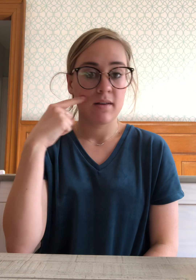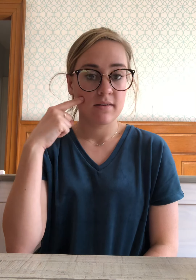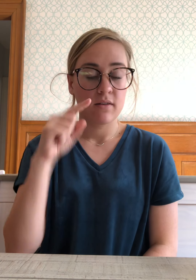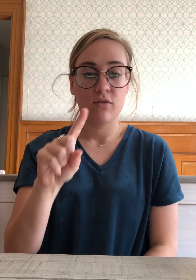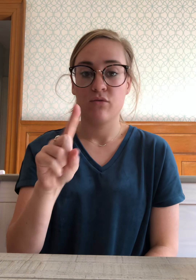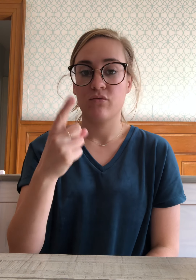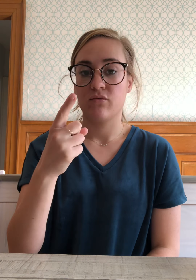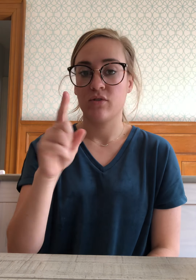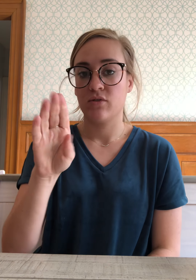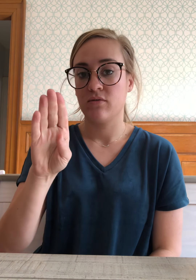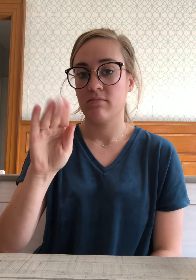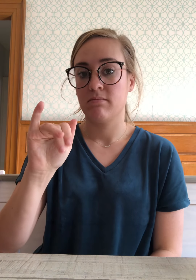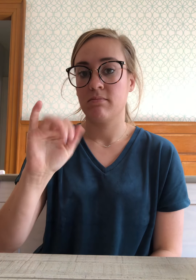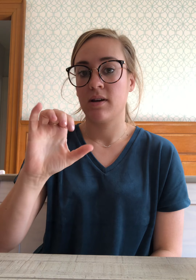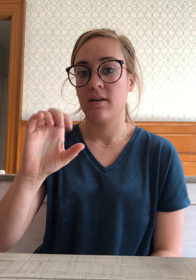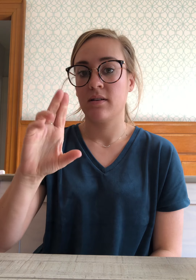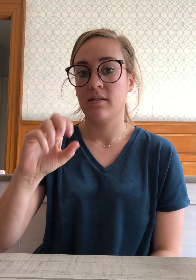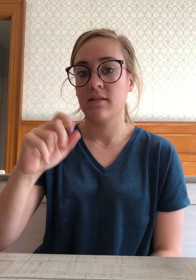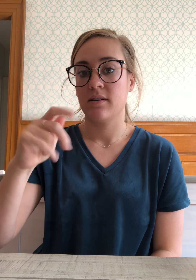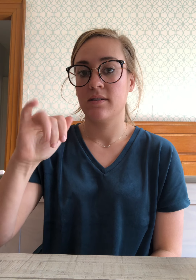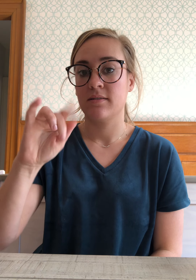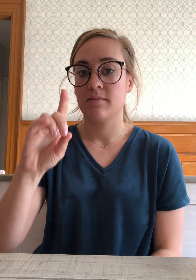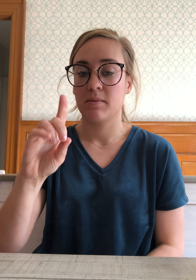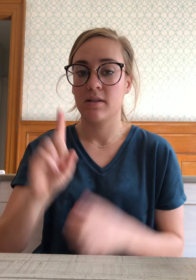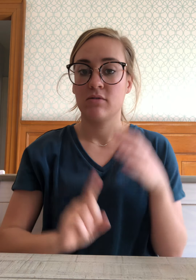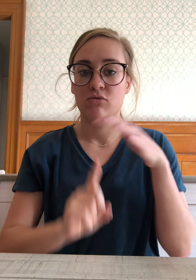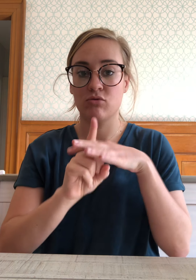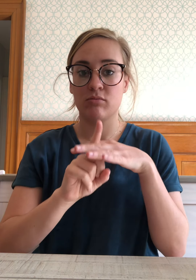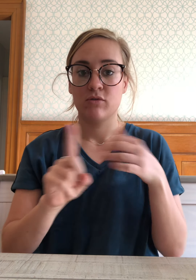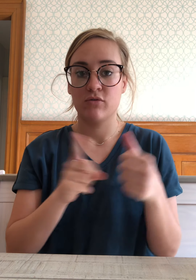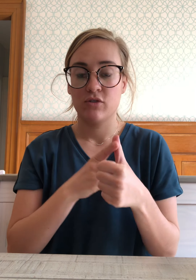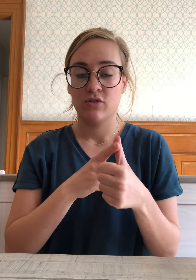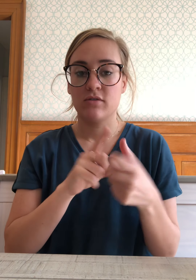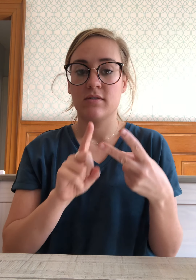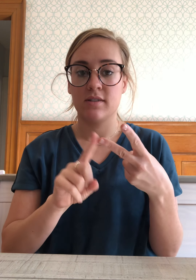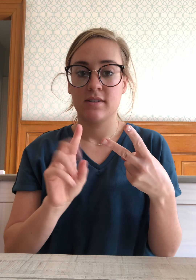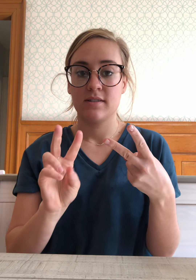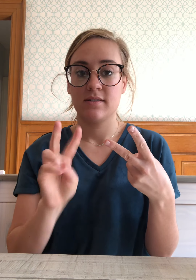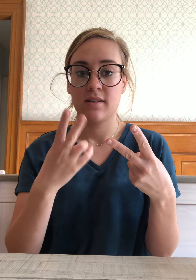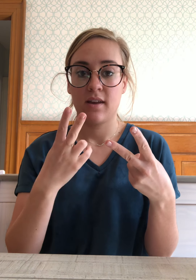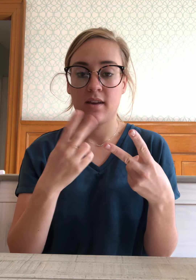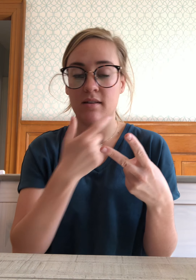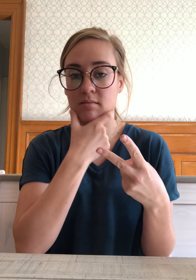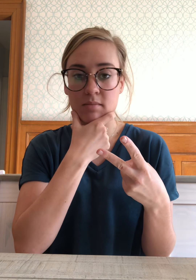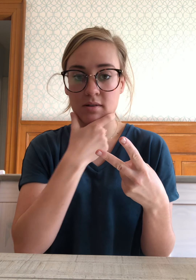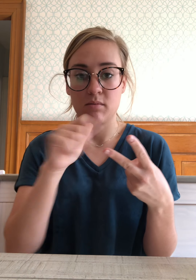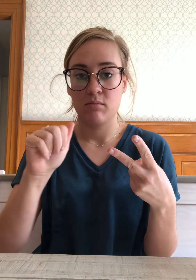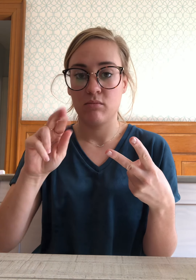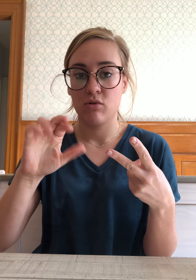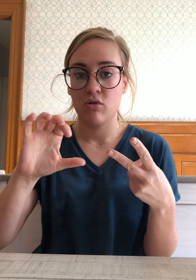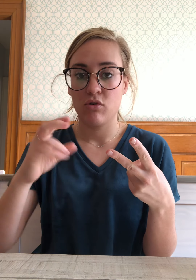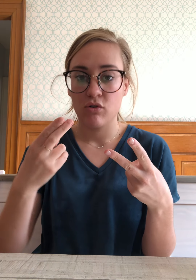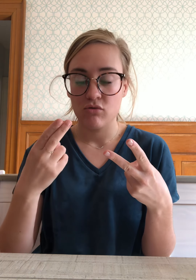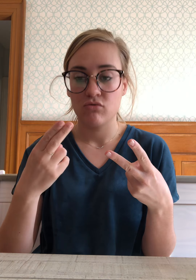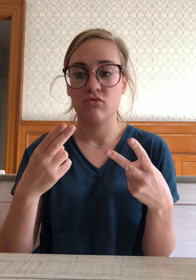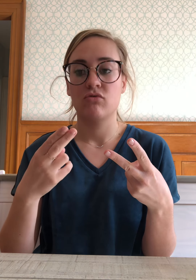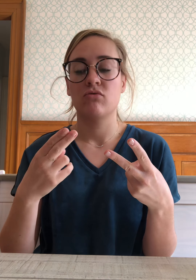erupts first, second bicuspid, and then the canine. In the mandibular arch, it's